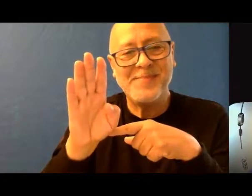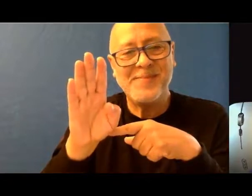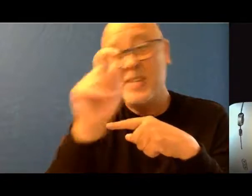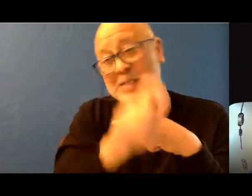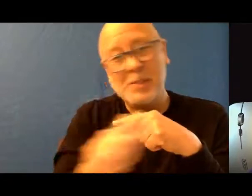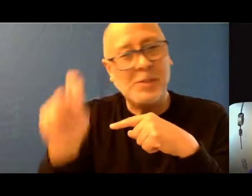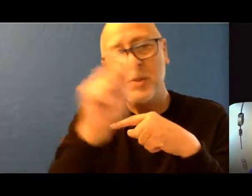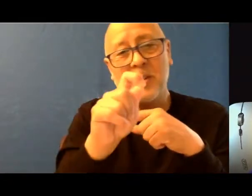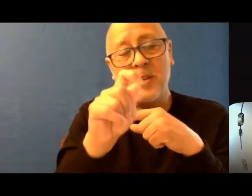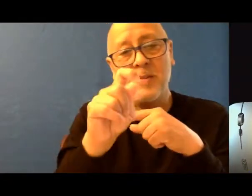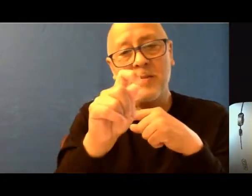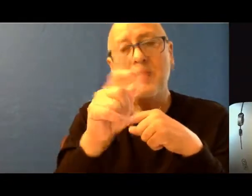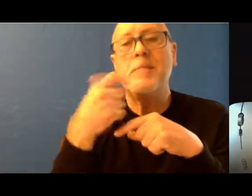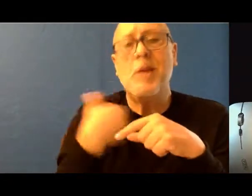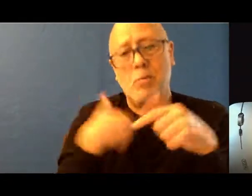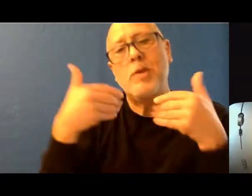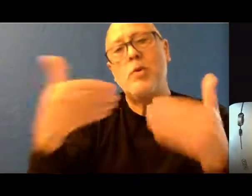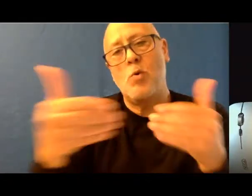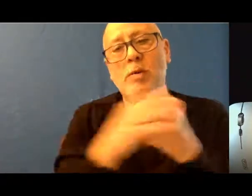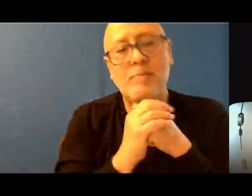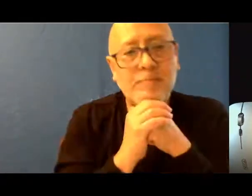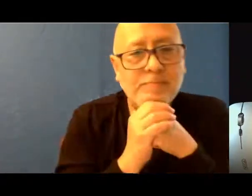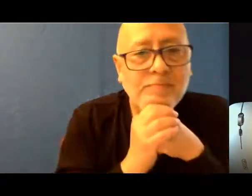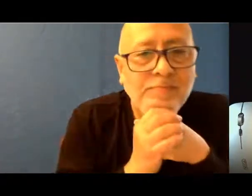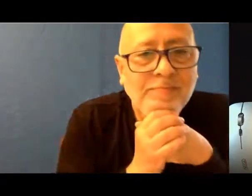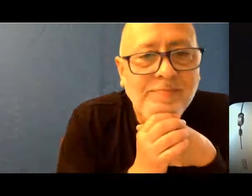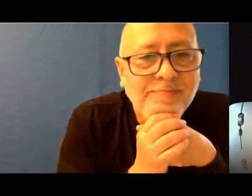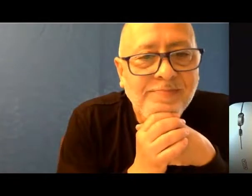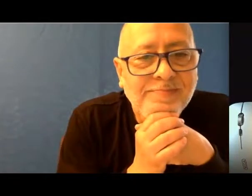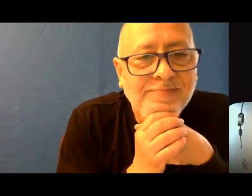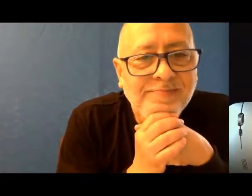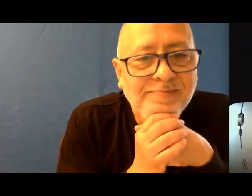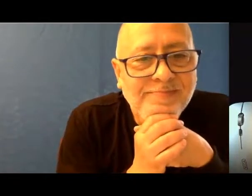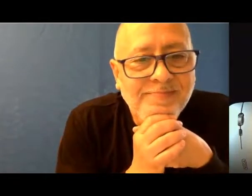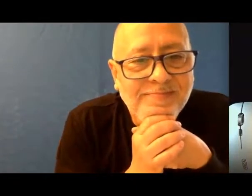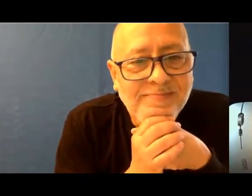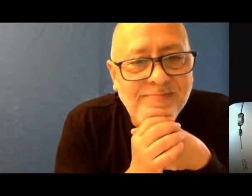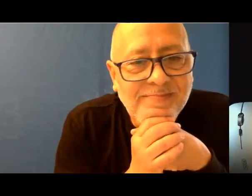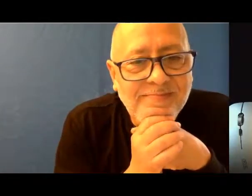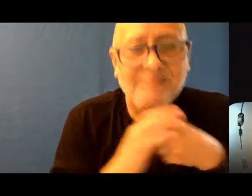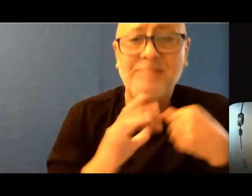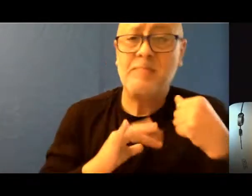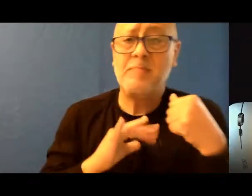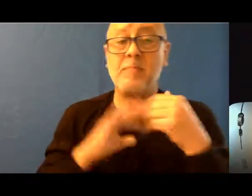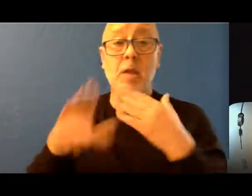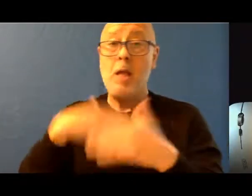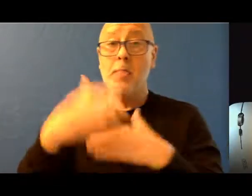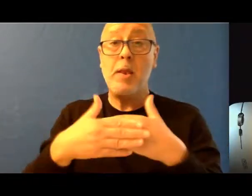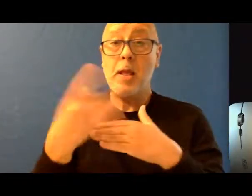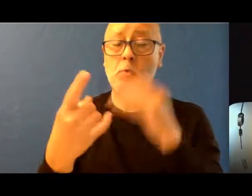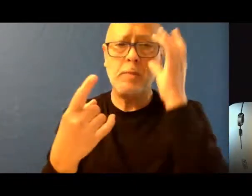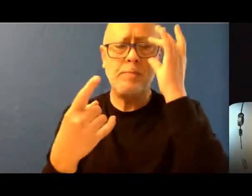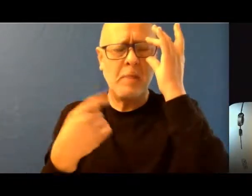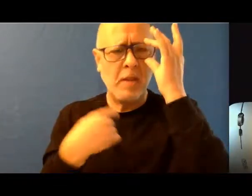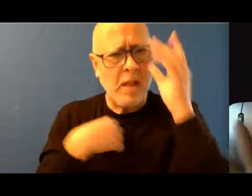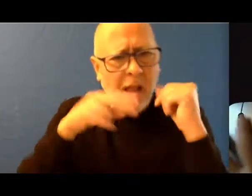Circle it, and we can move on. For my next one, I'm looking and it